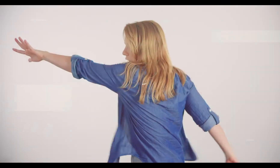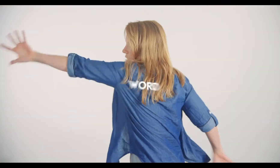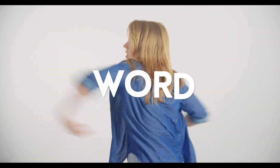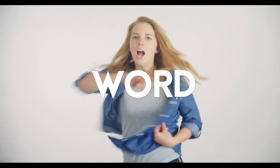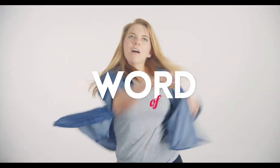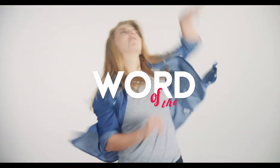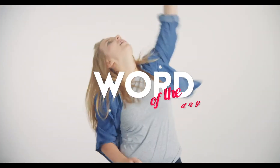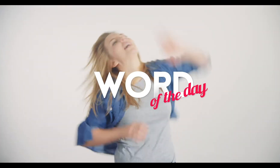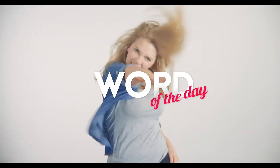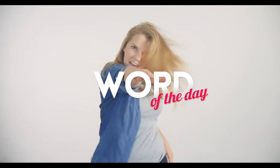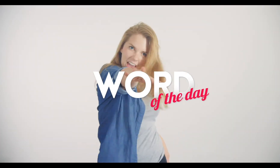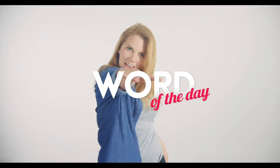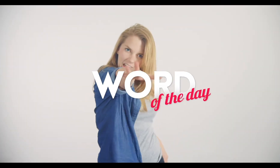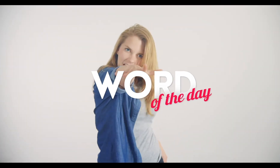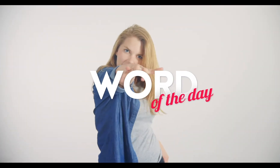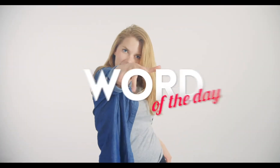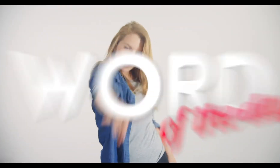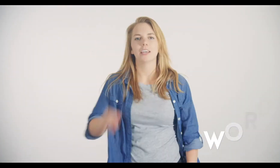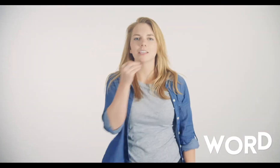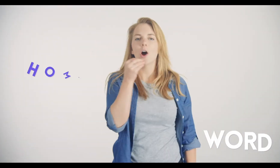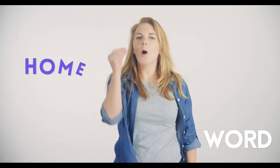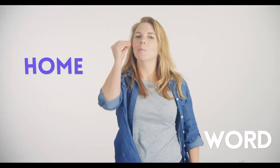Word of the day is home.